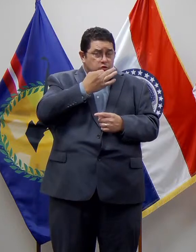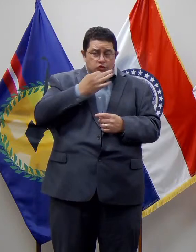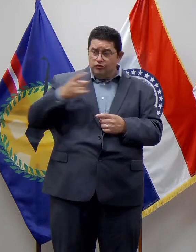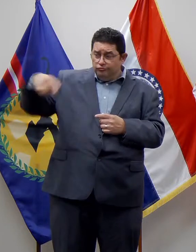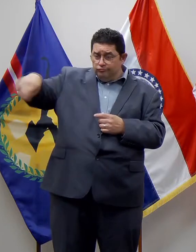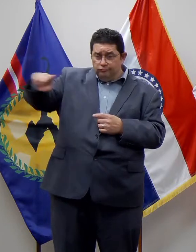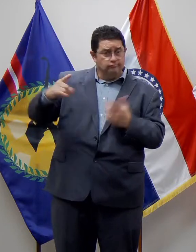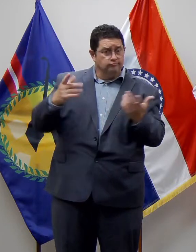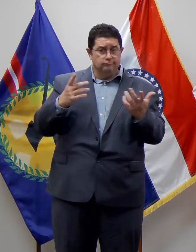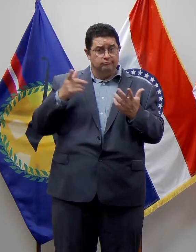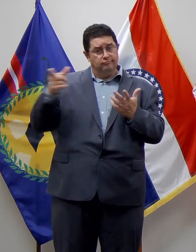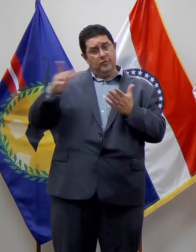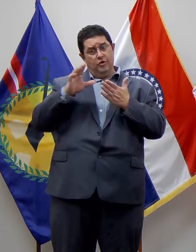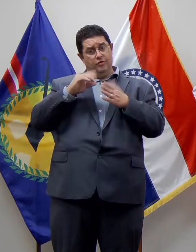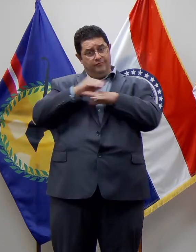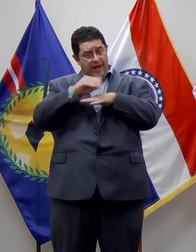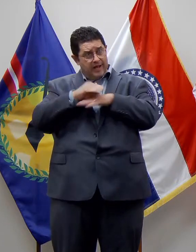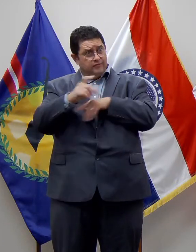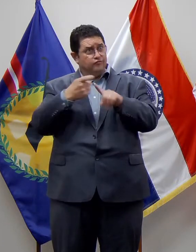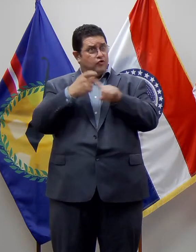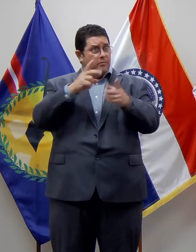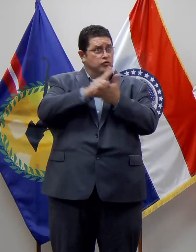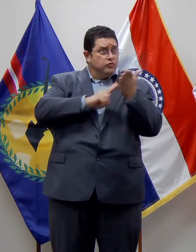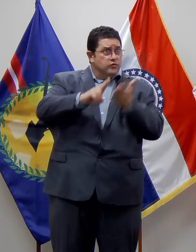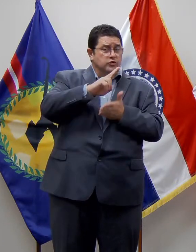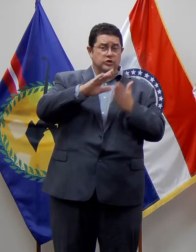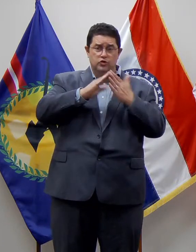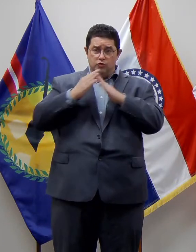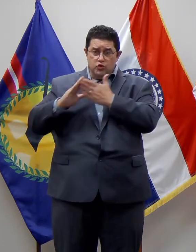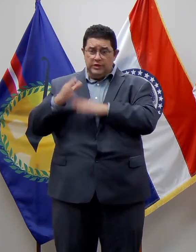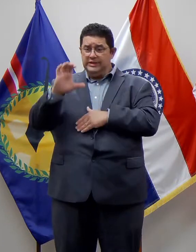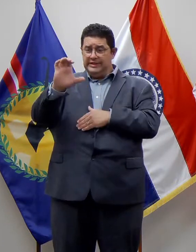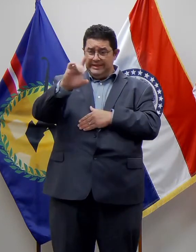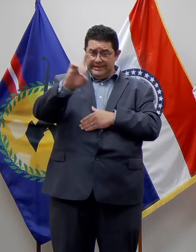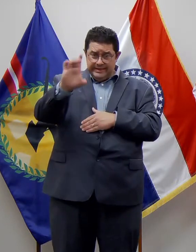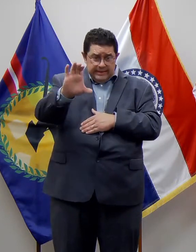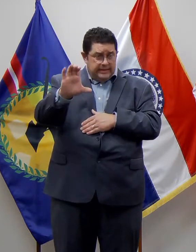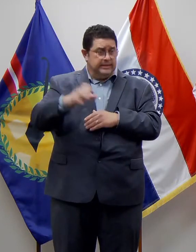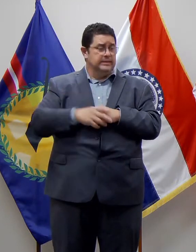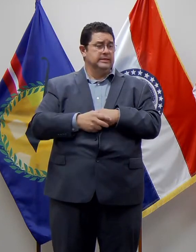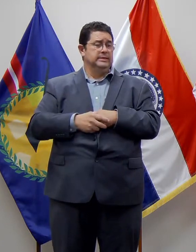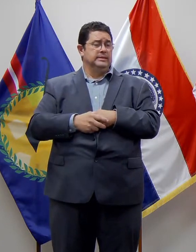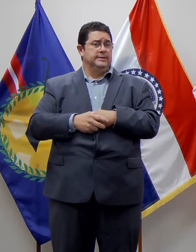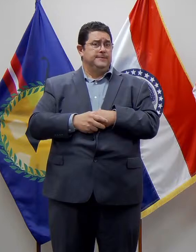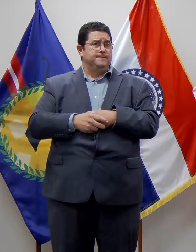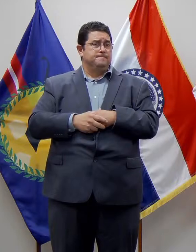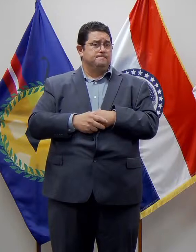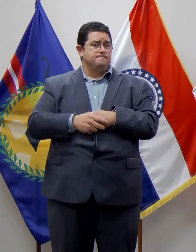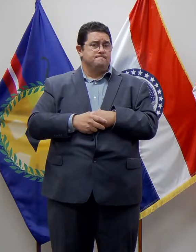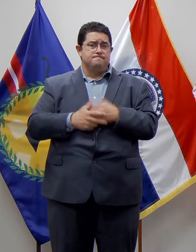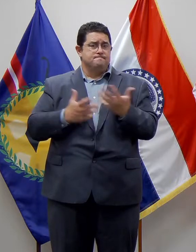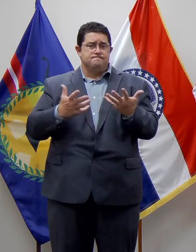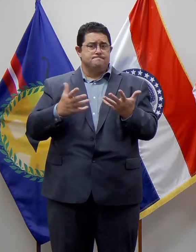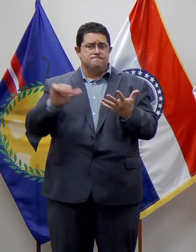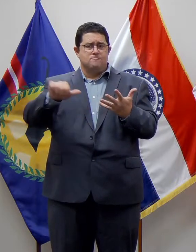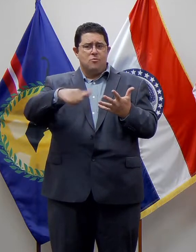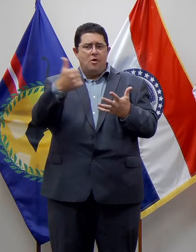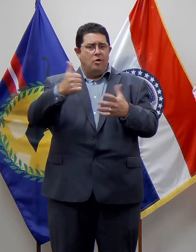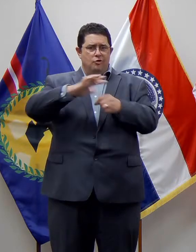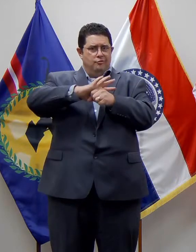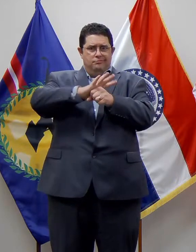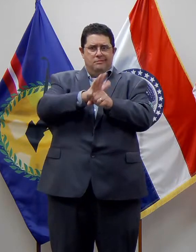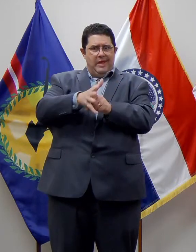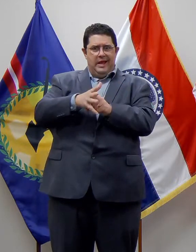department, our advice from our universities in our community, the CDC, and the pandemic task force.